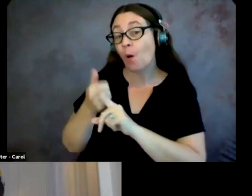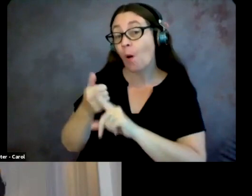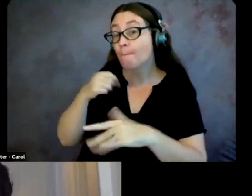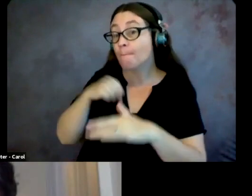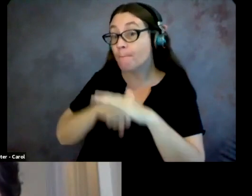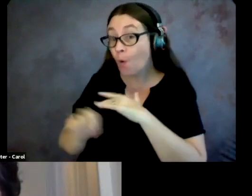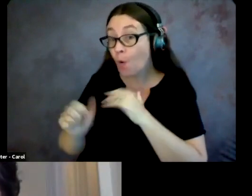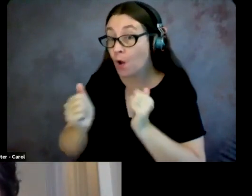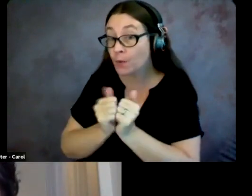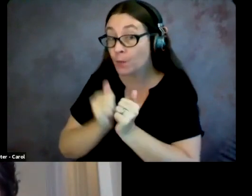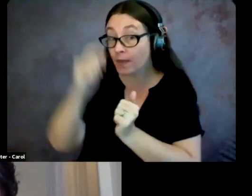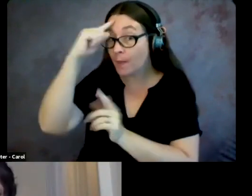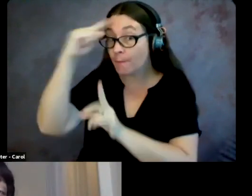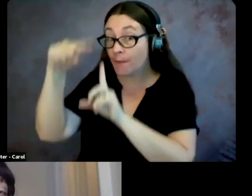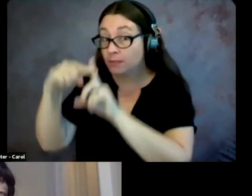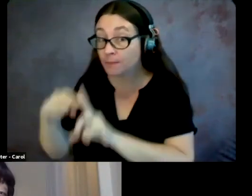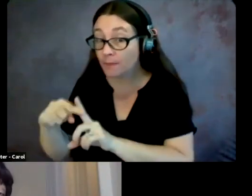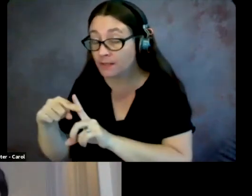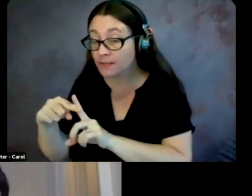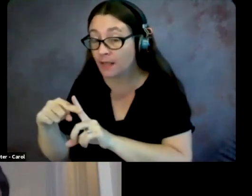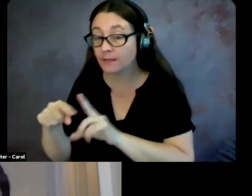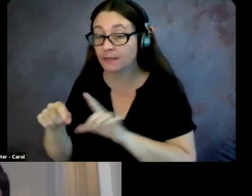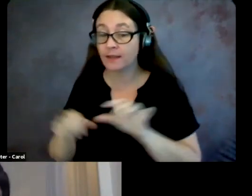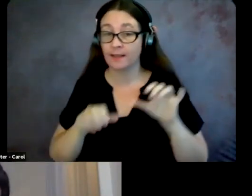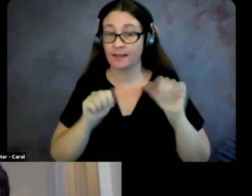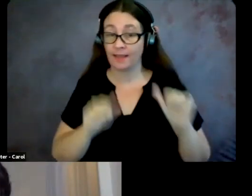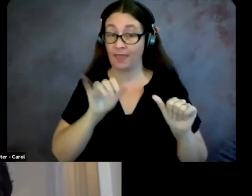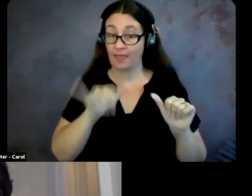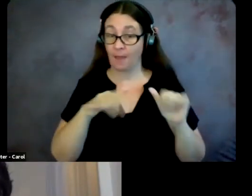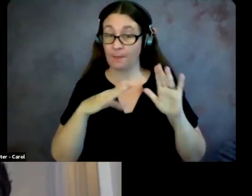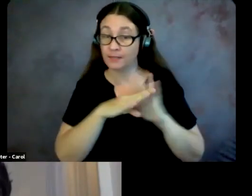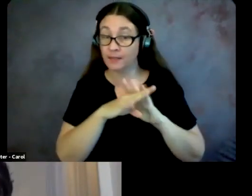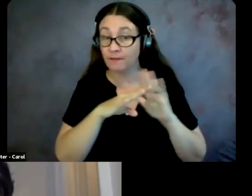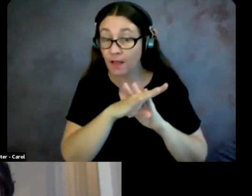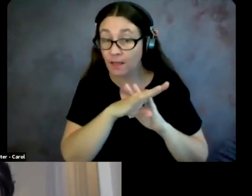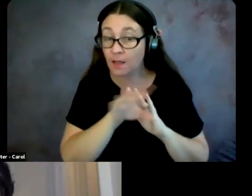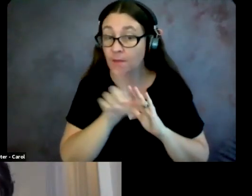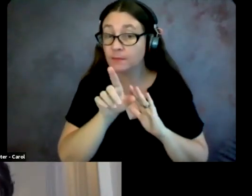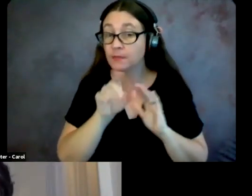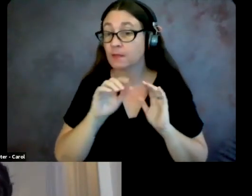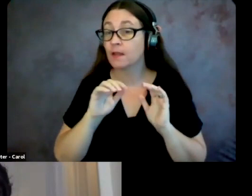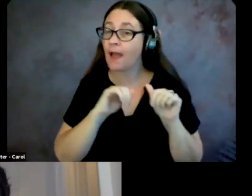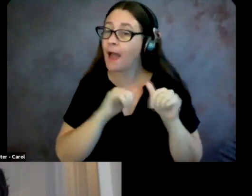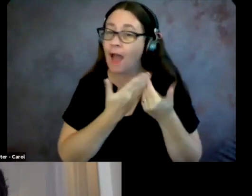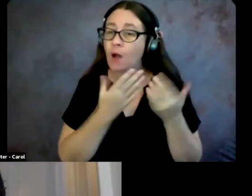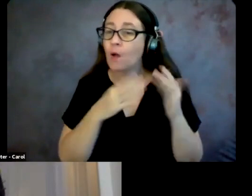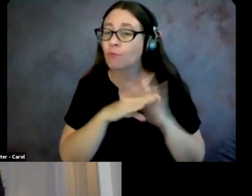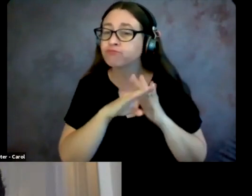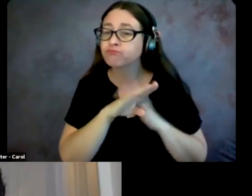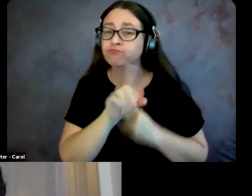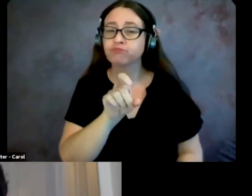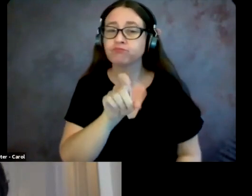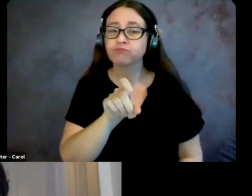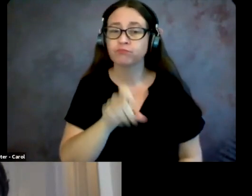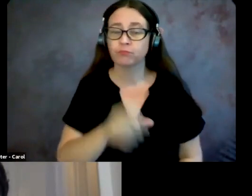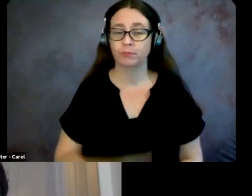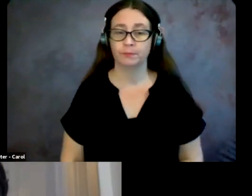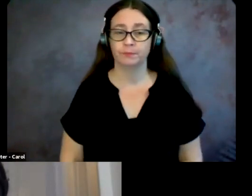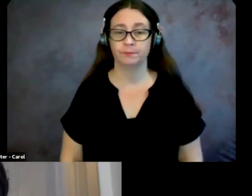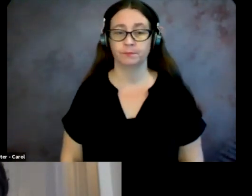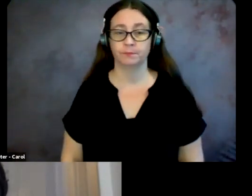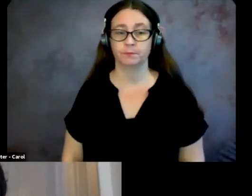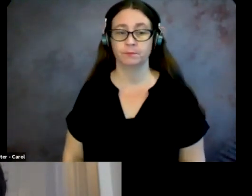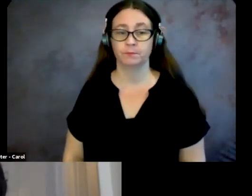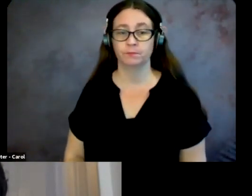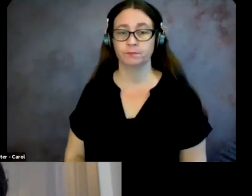Can it be developed, and how? I absolutely believe that some people